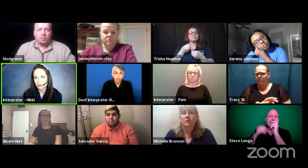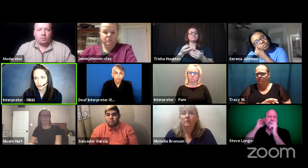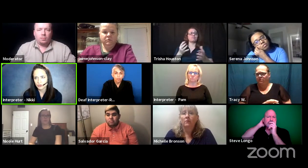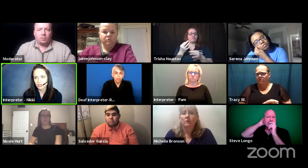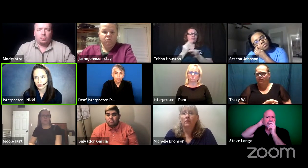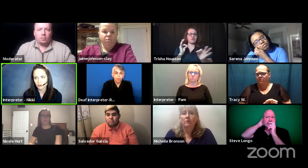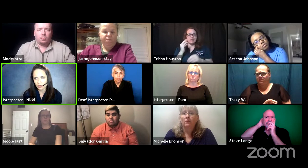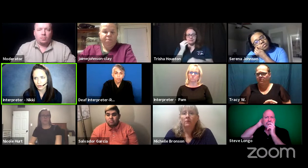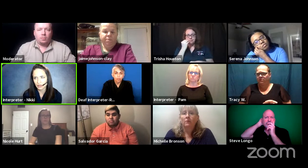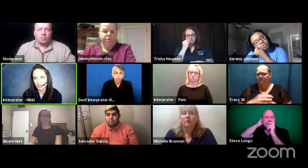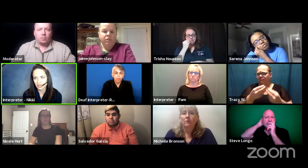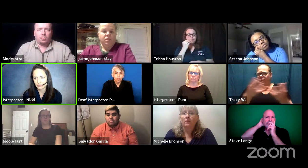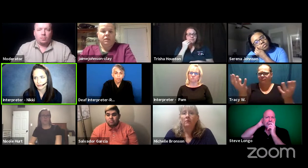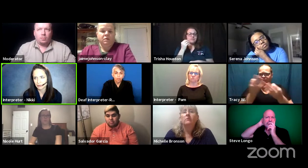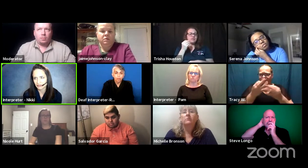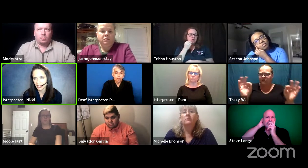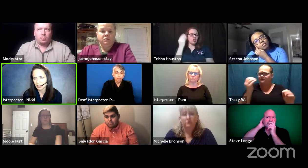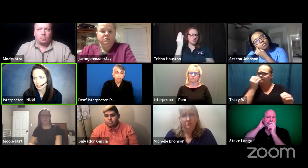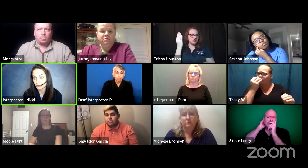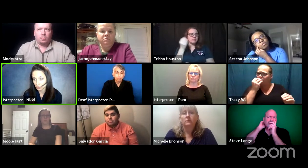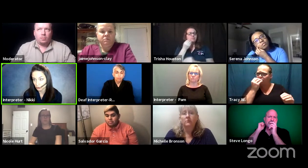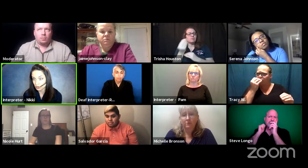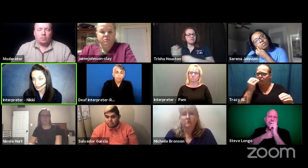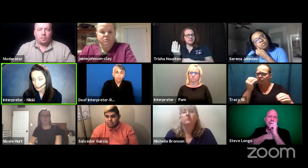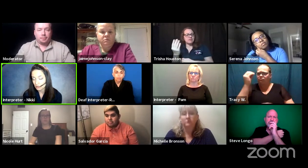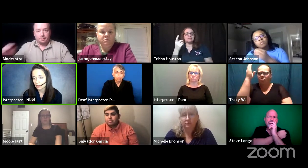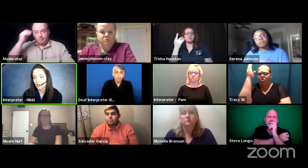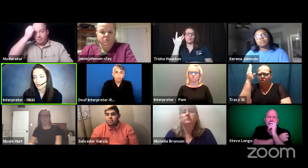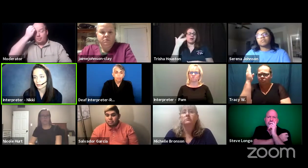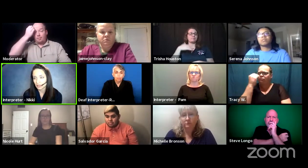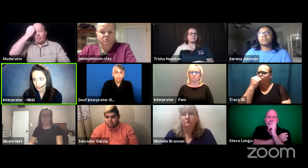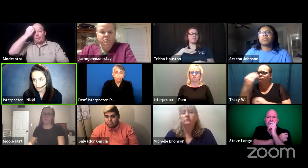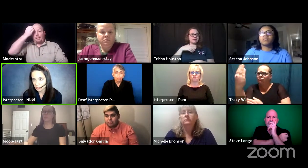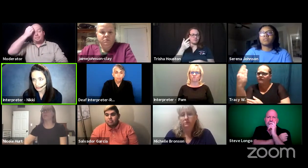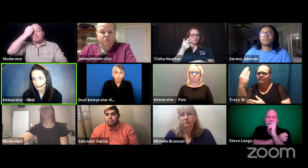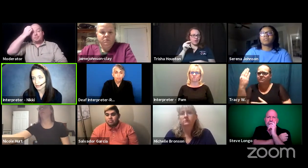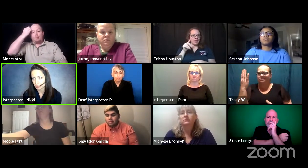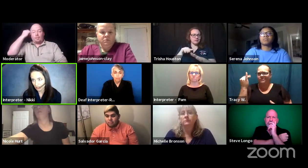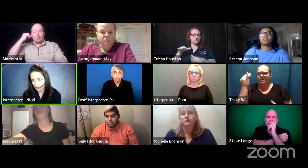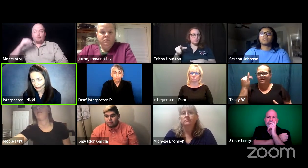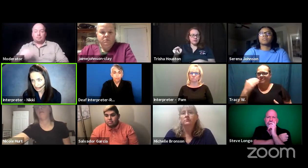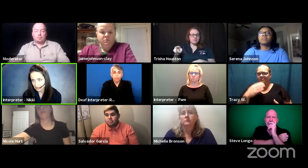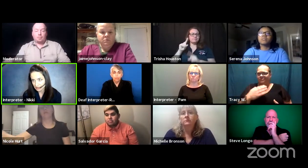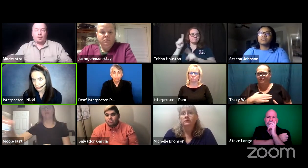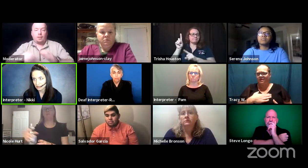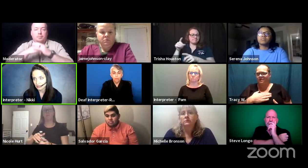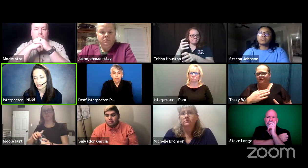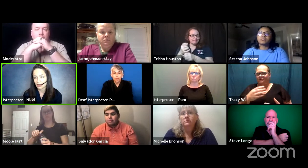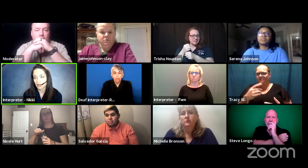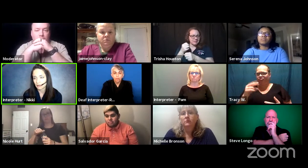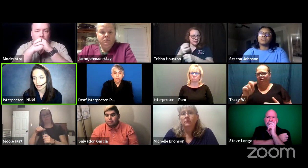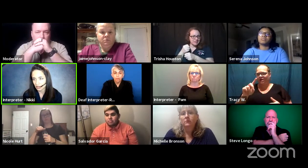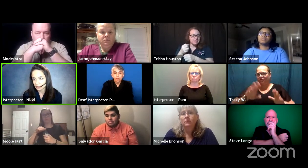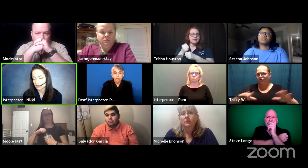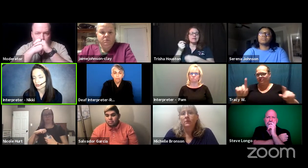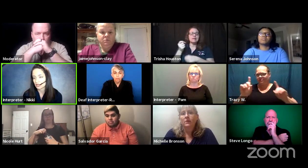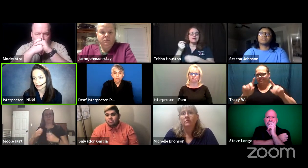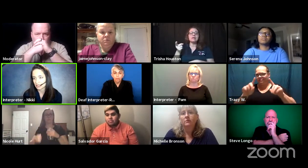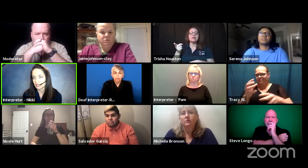schools here locally have been providing food, lunches, sometimes breakfast. My grandchildren have been